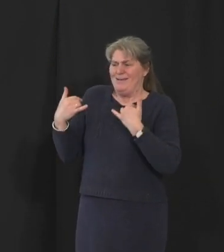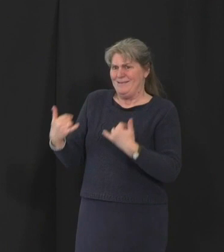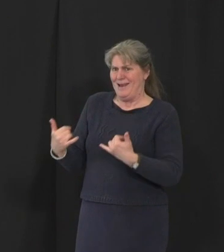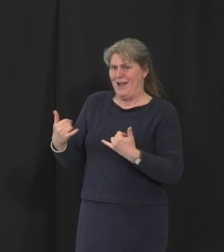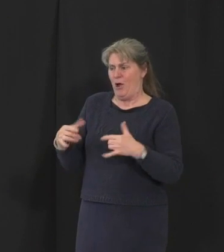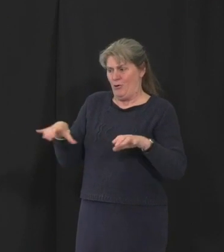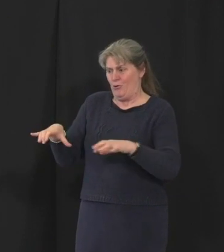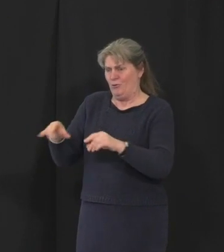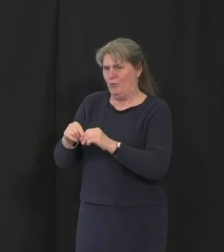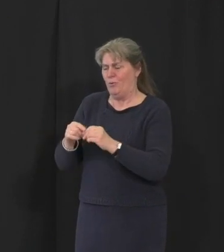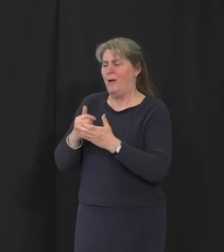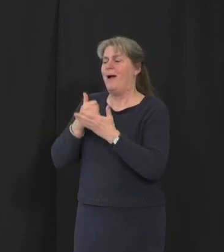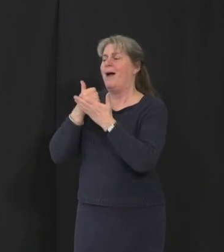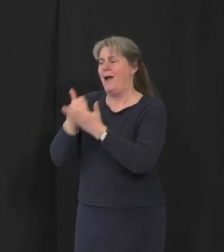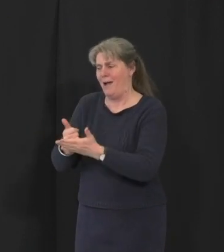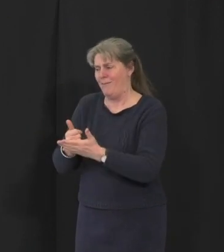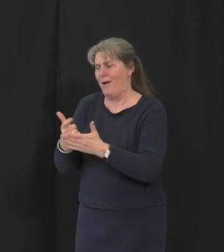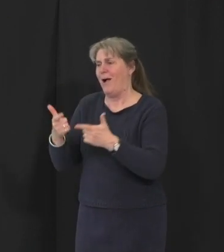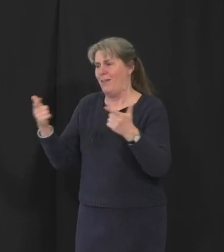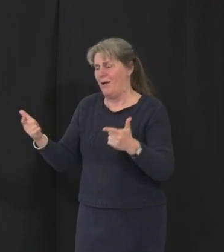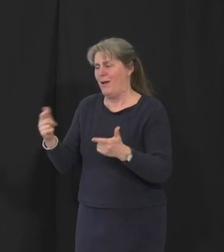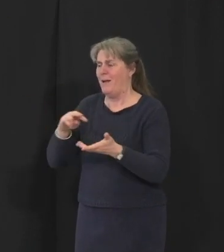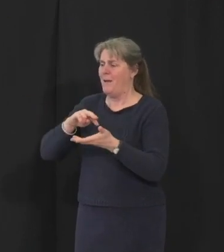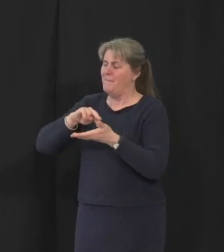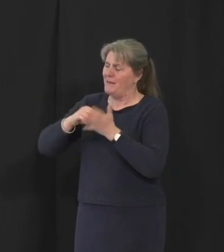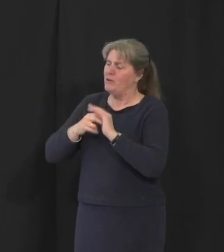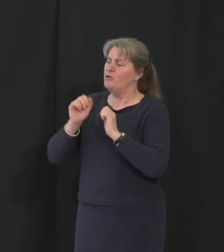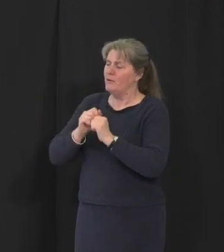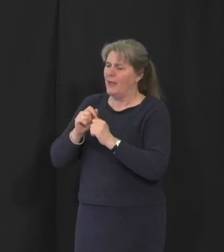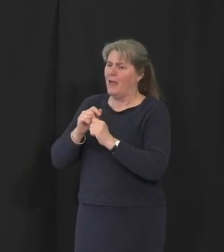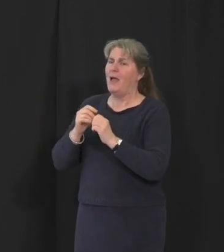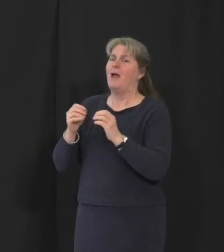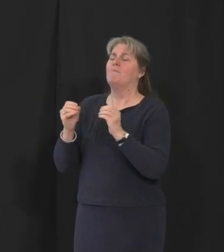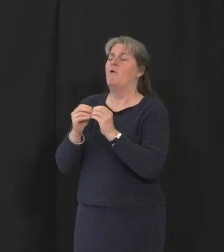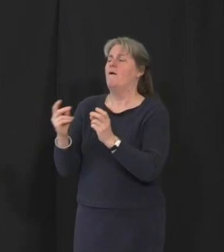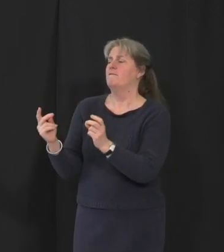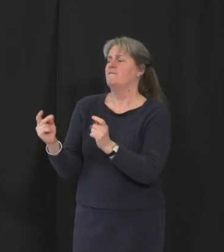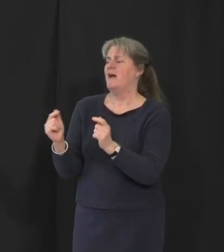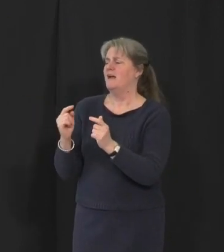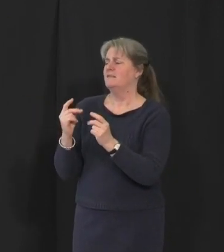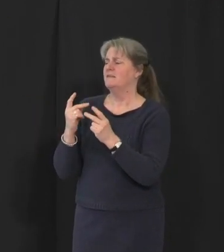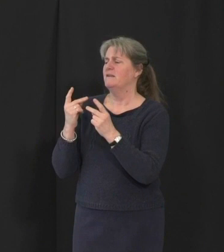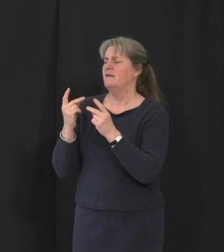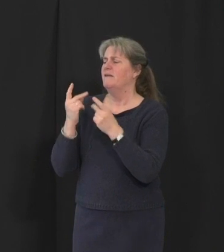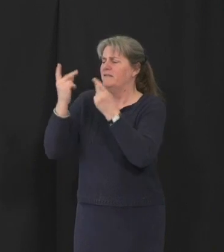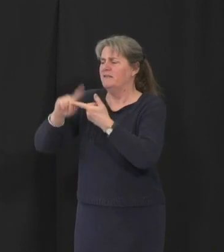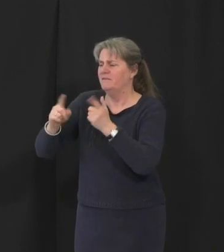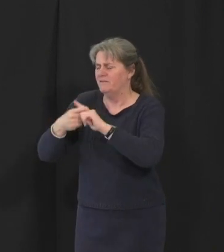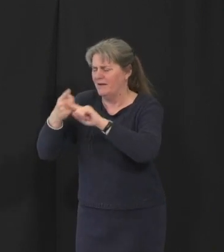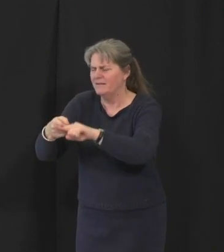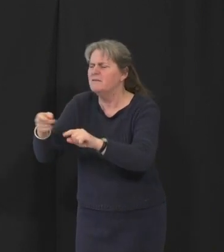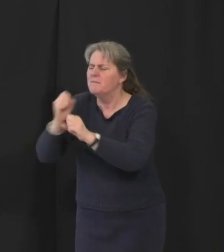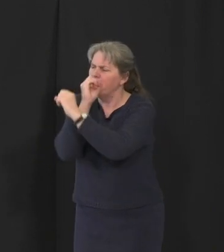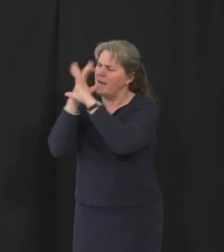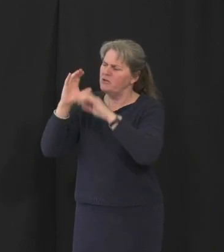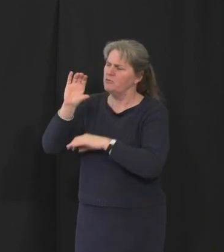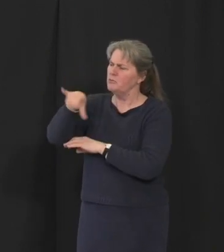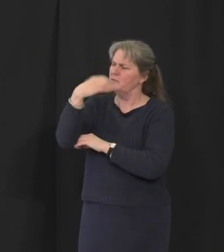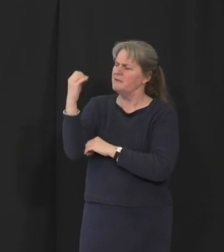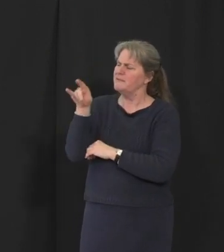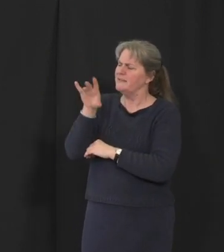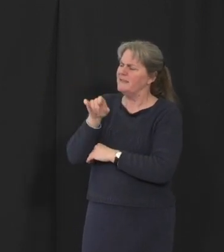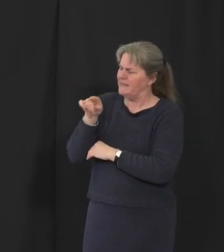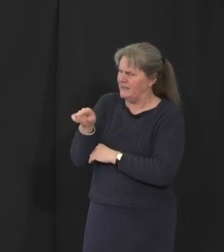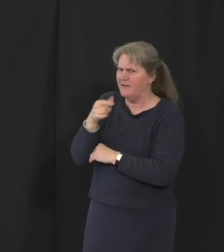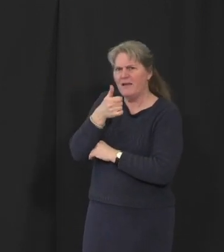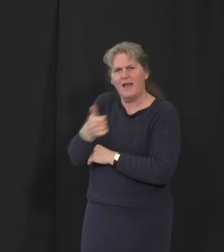really going to be helpful later, and it's going to make it sure that you can visit your friends quicker later. I said, imagine if it was Christmas Eve, and